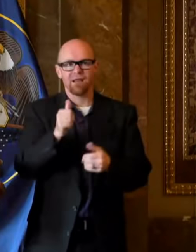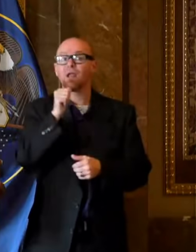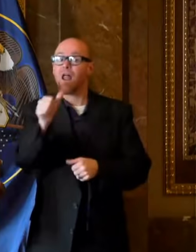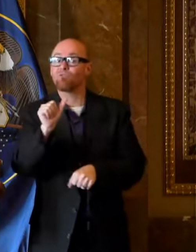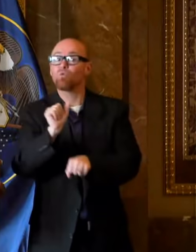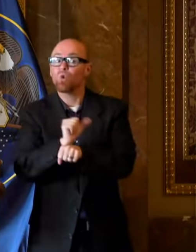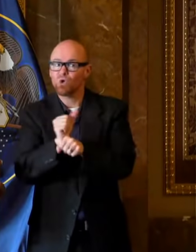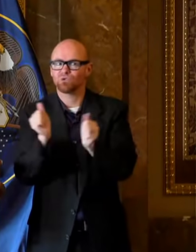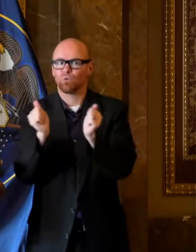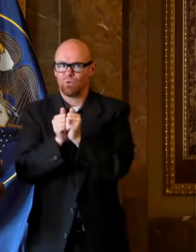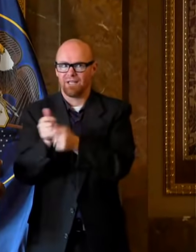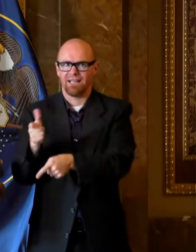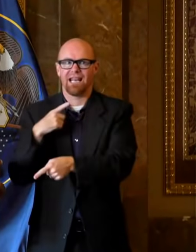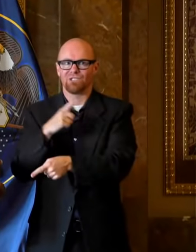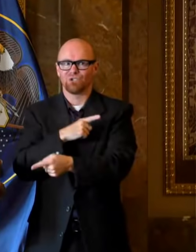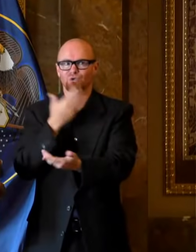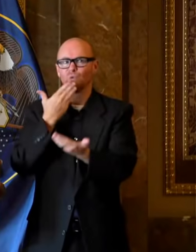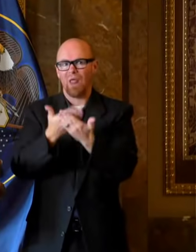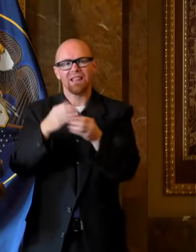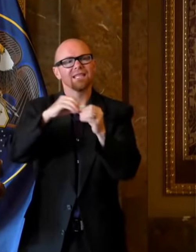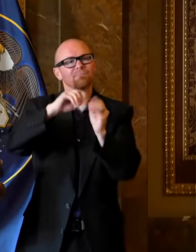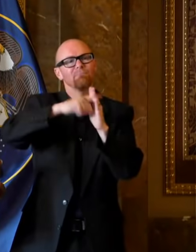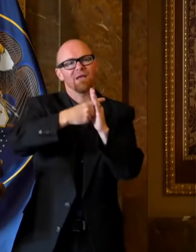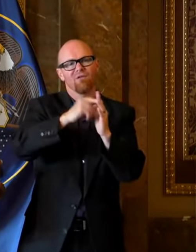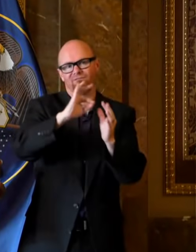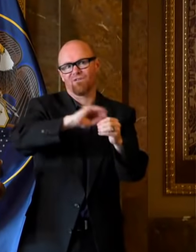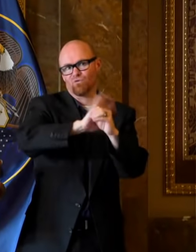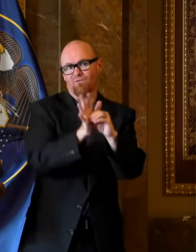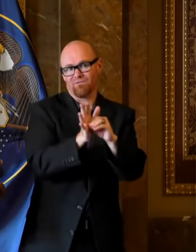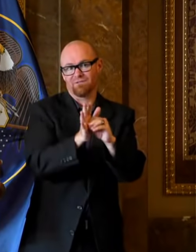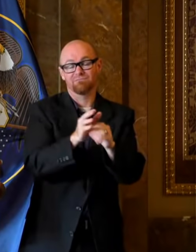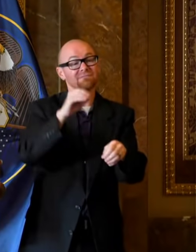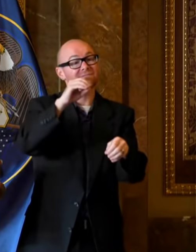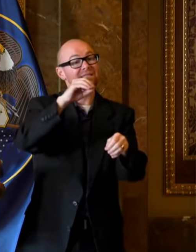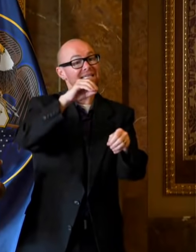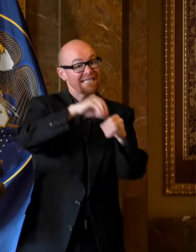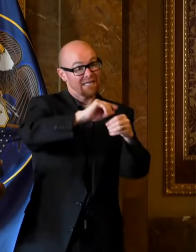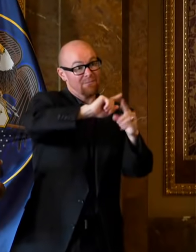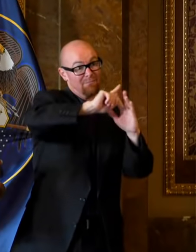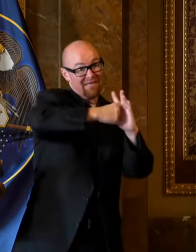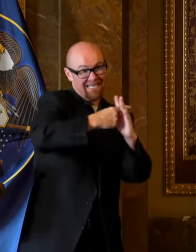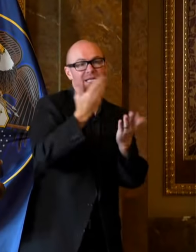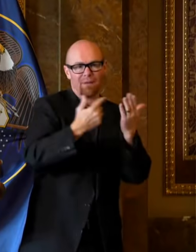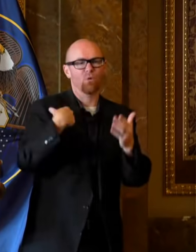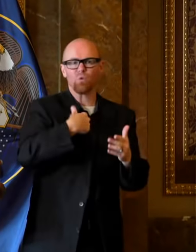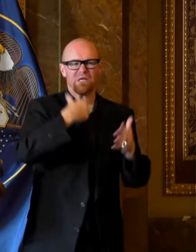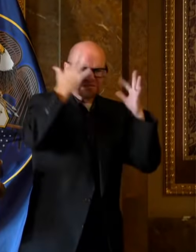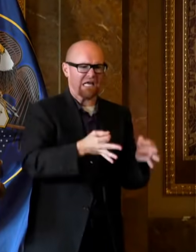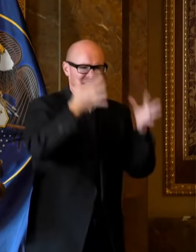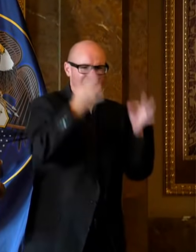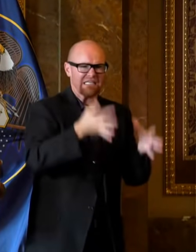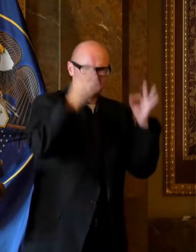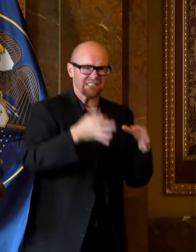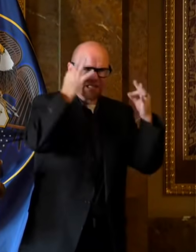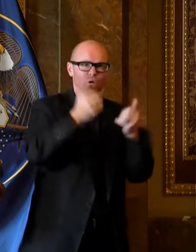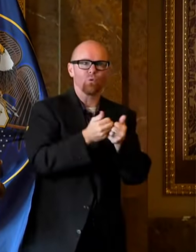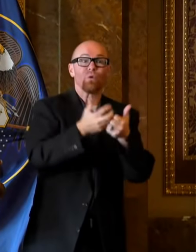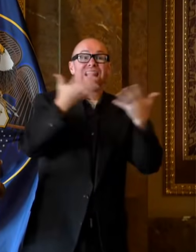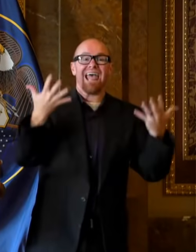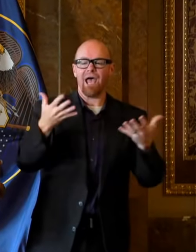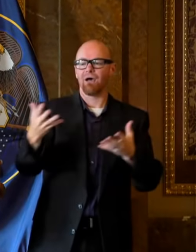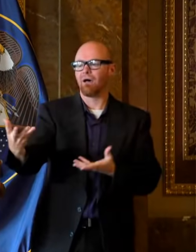in the beginning of the pandemic. Maybe if we had done a better job of engaging directly with them on more of the big